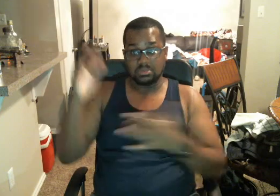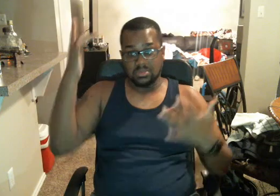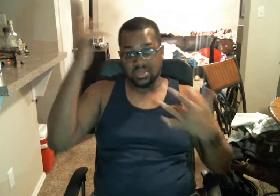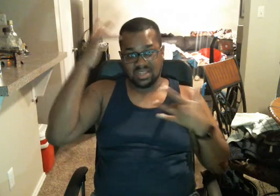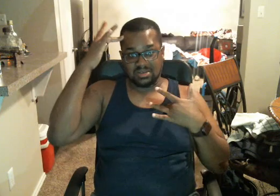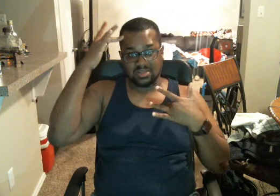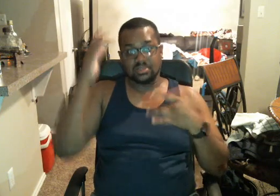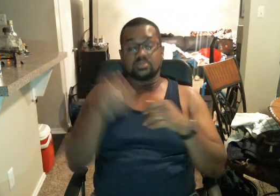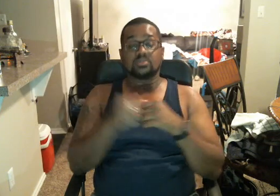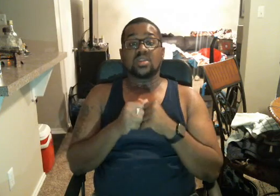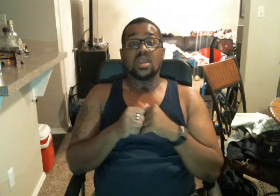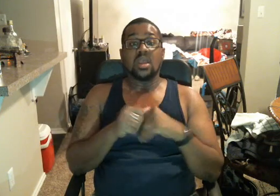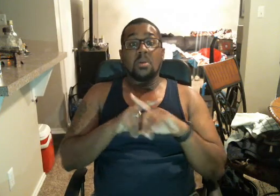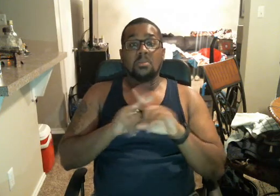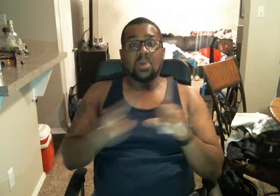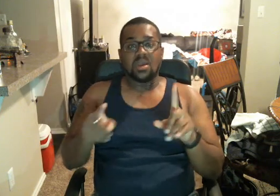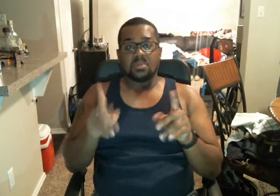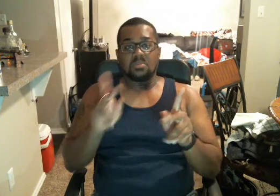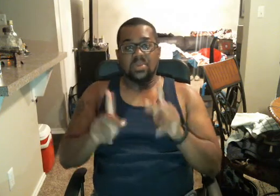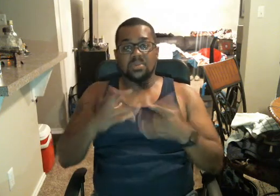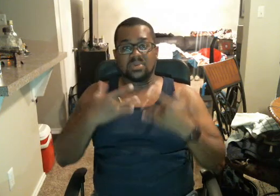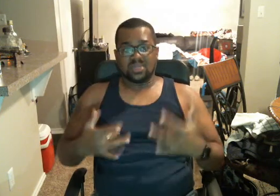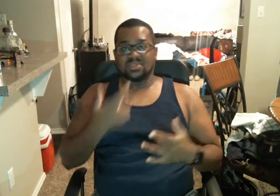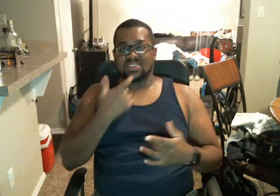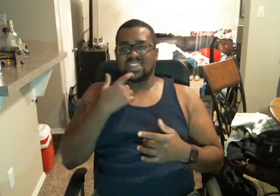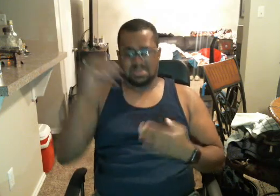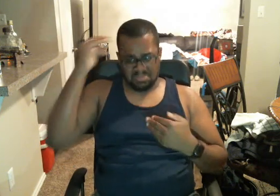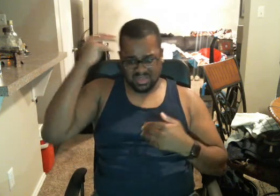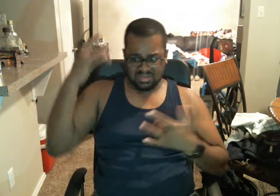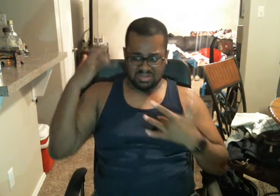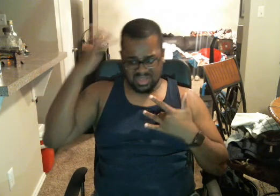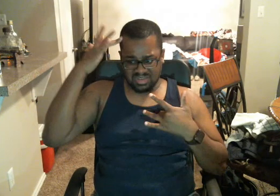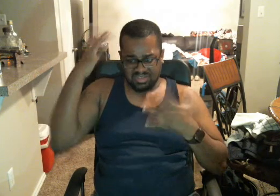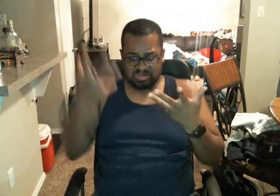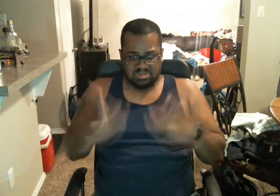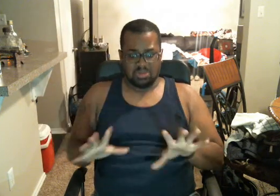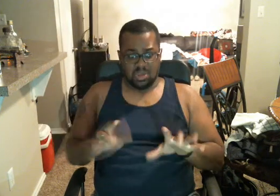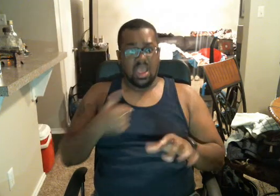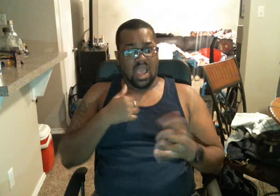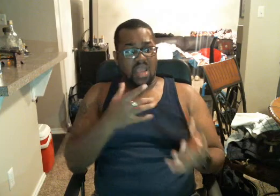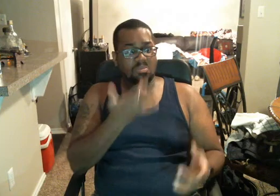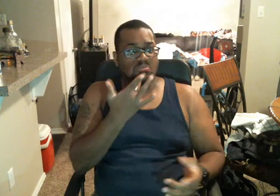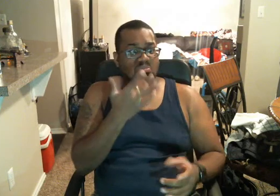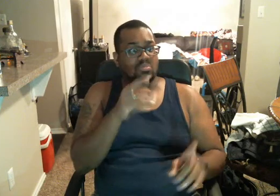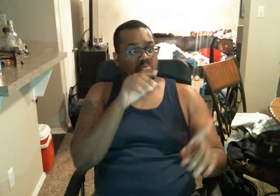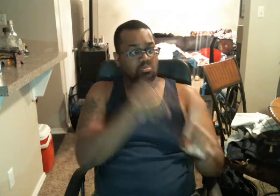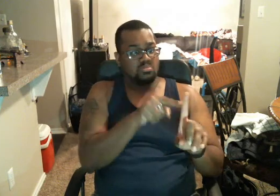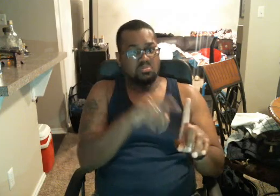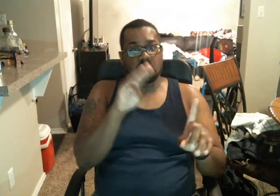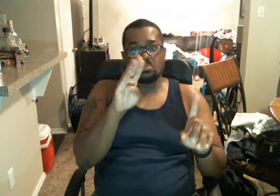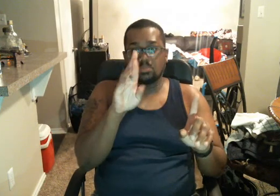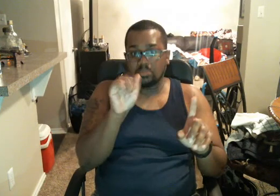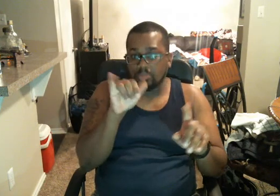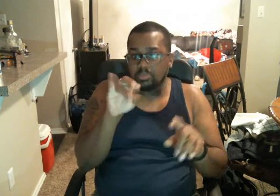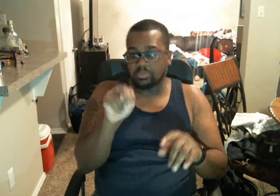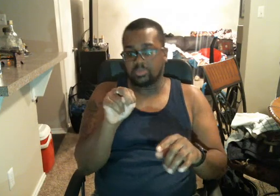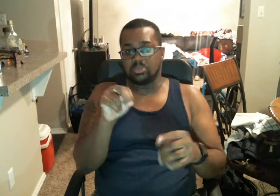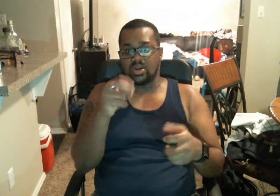because you don't know what a mental illness is. I don't know what a mental illness is. So I think as a world, as a society, if we could all